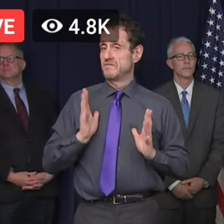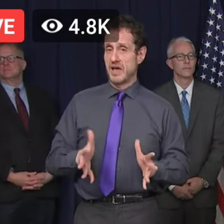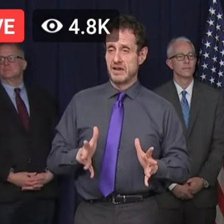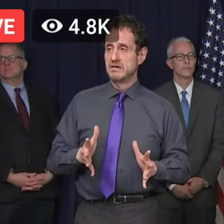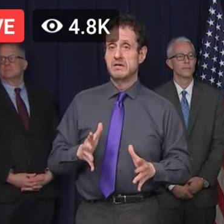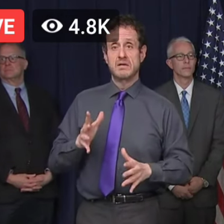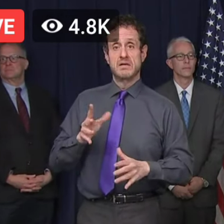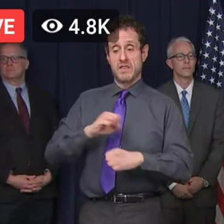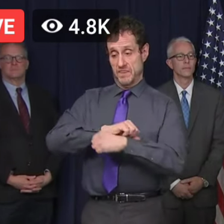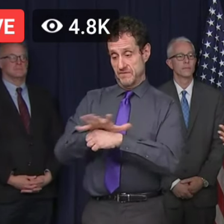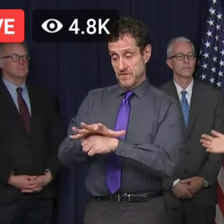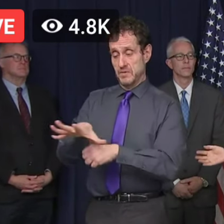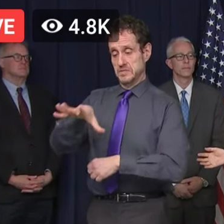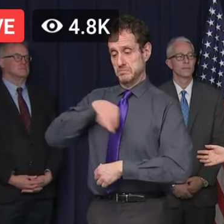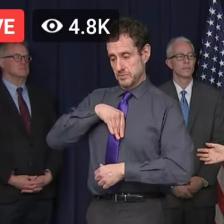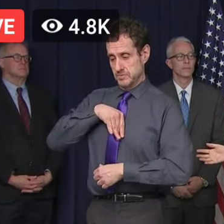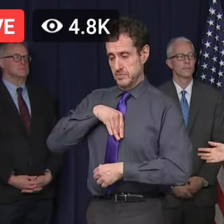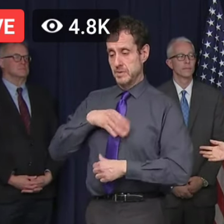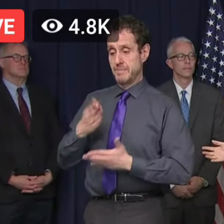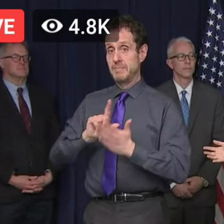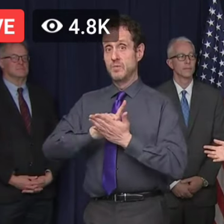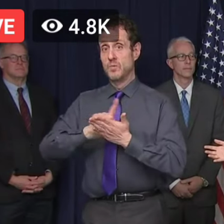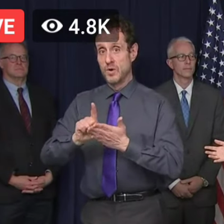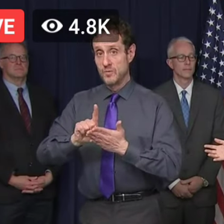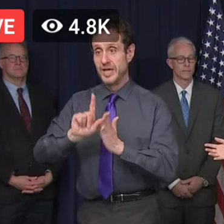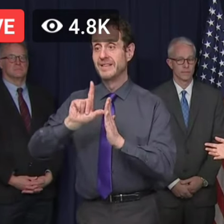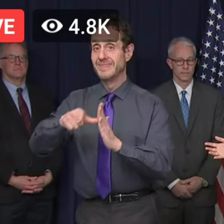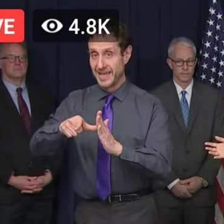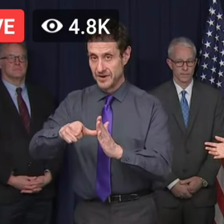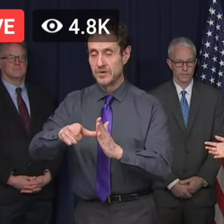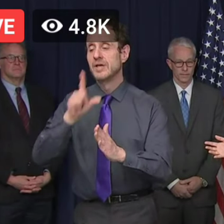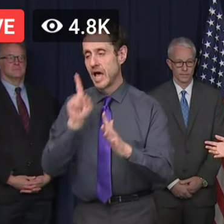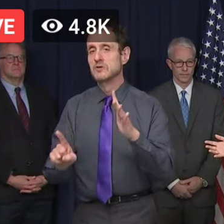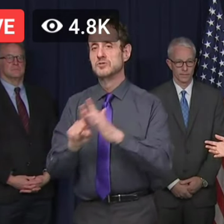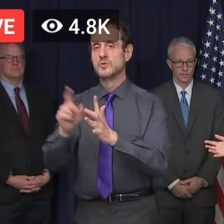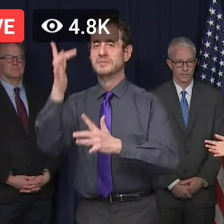lockdown, and it will take a week to see that show in our numbers. A lot of people